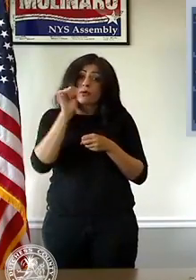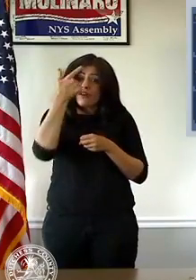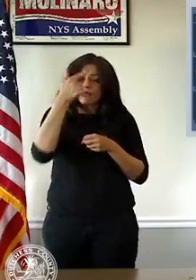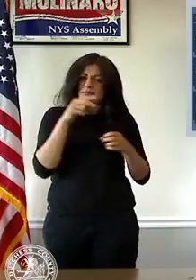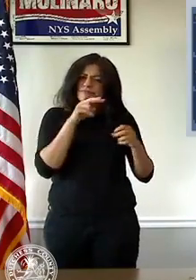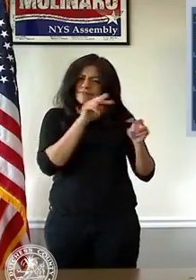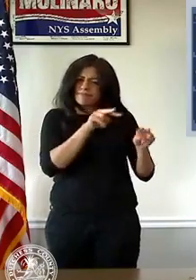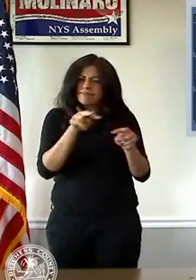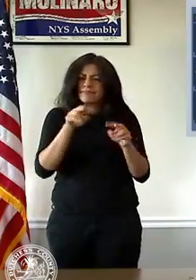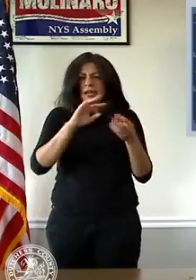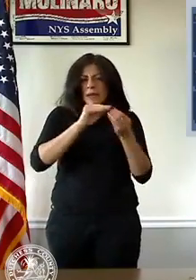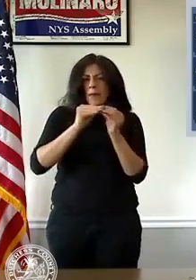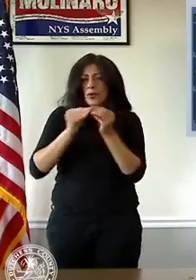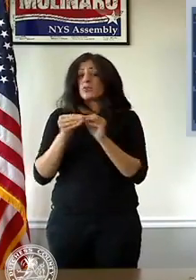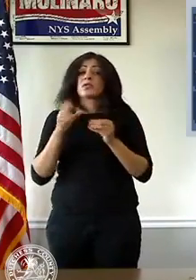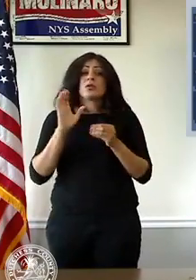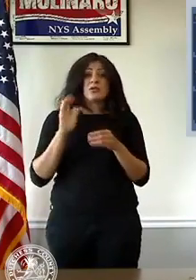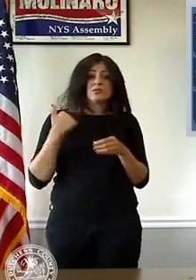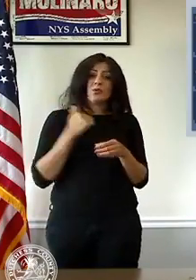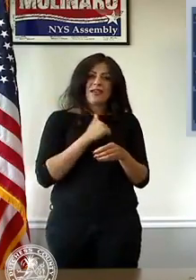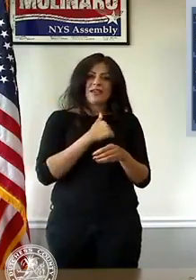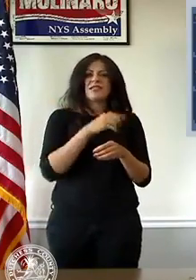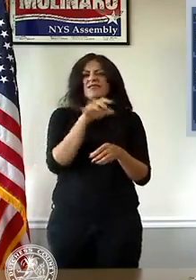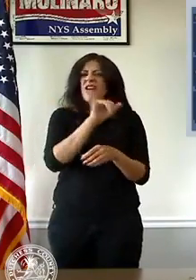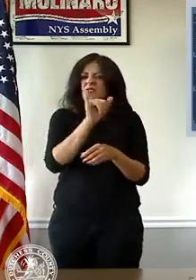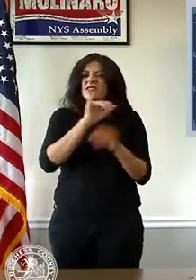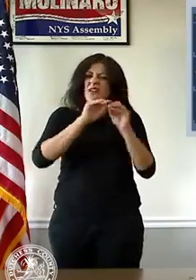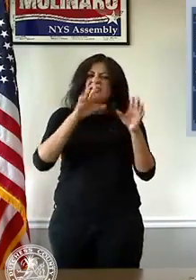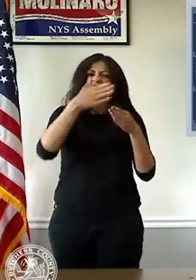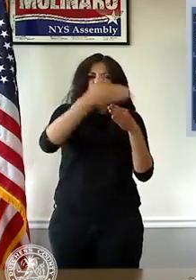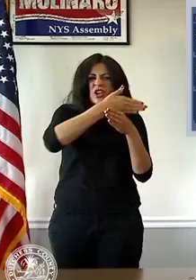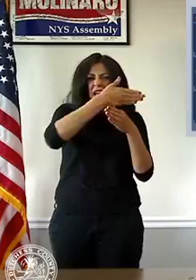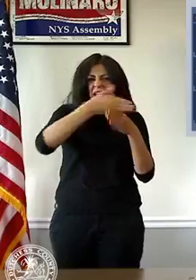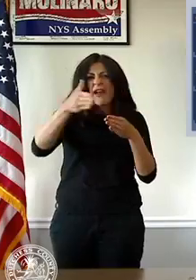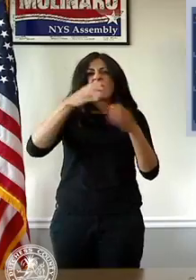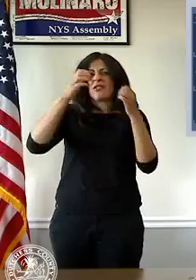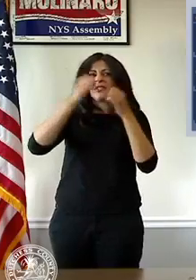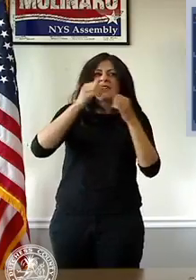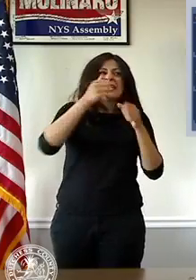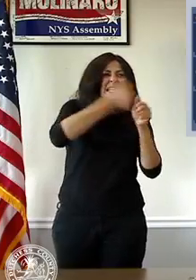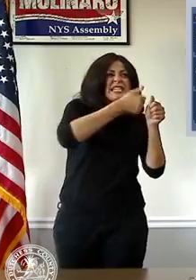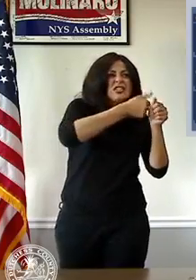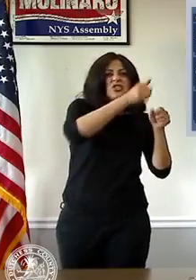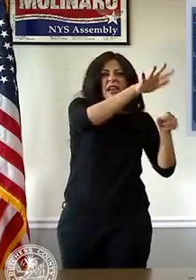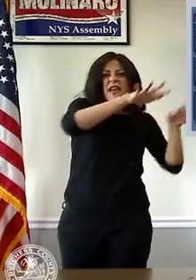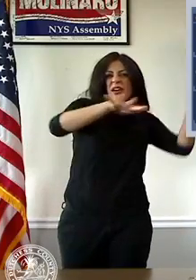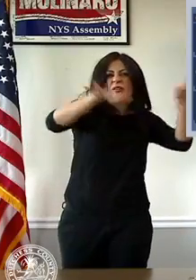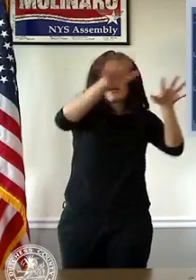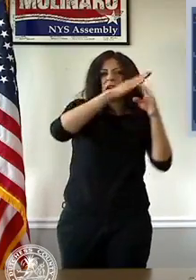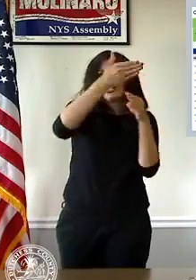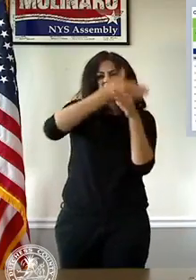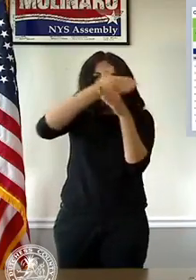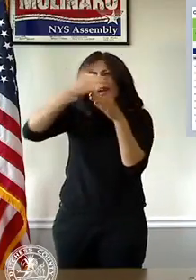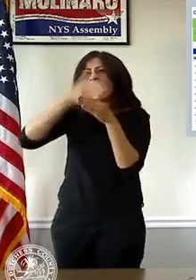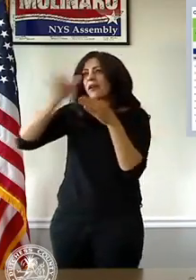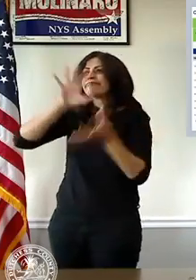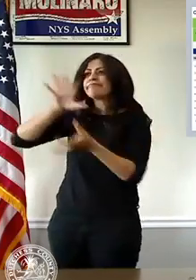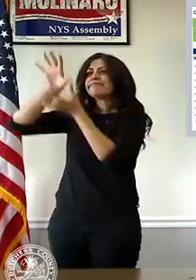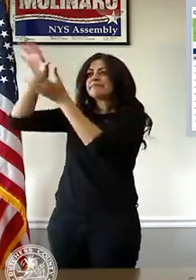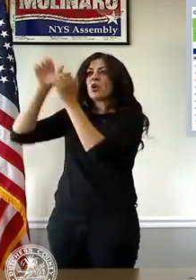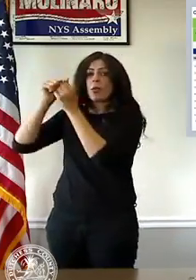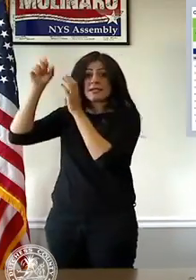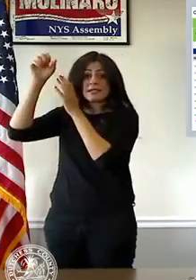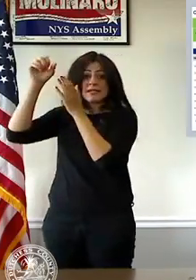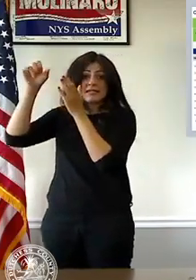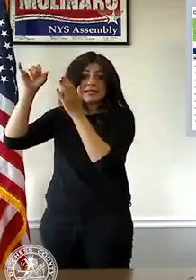that. That gets shared, obviously, in the state, which then creates the state's dashboard, and you can see the new metrics that they're